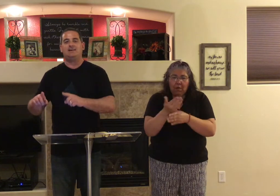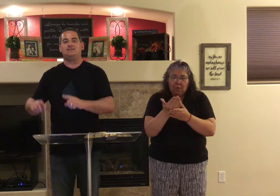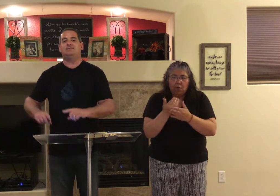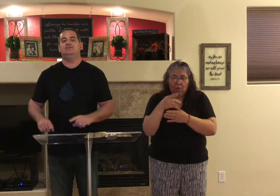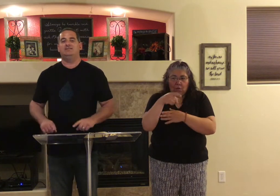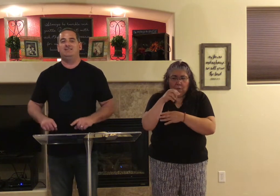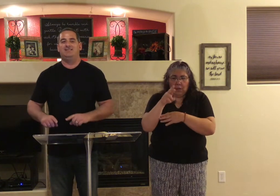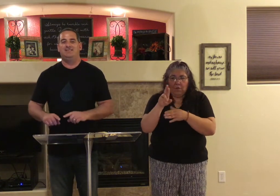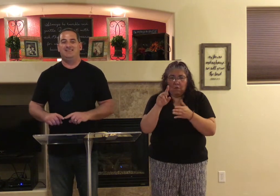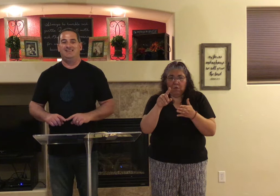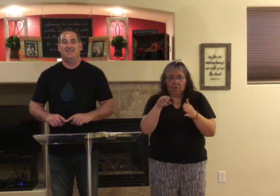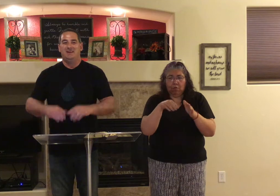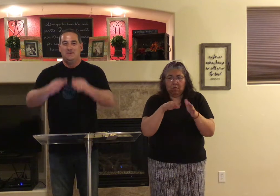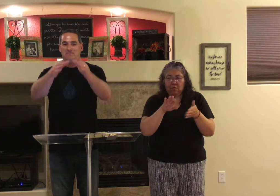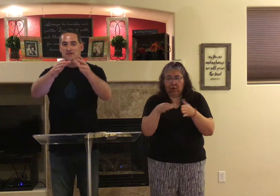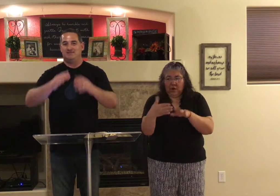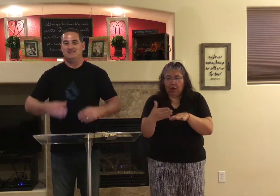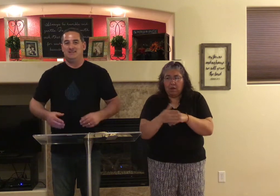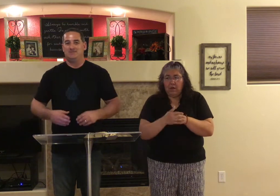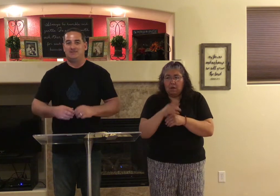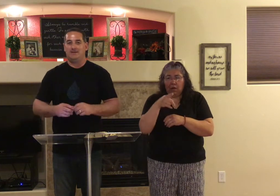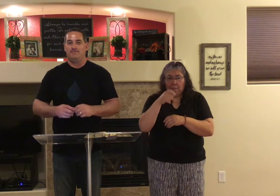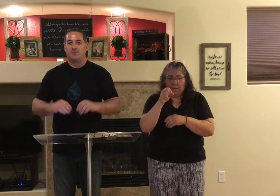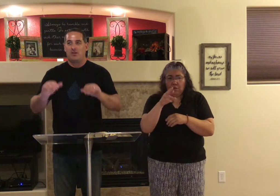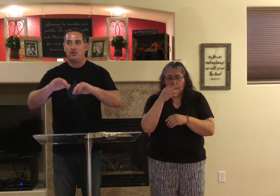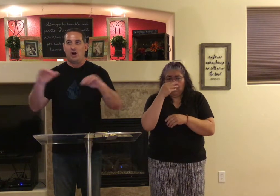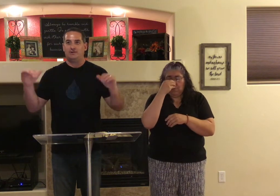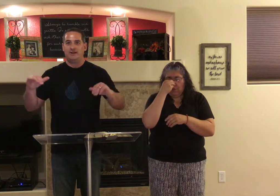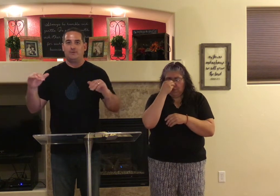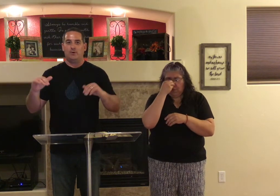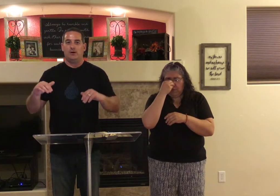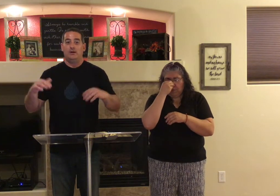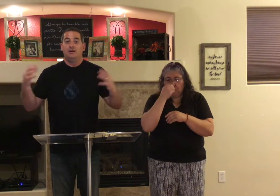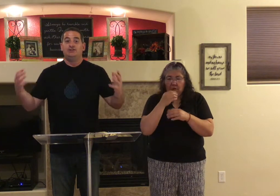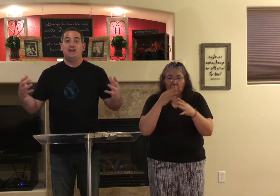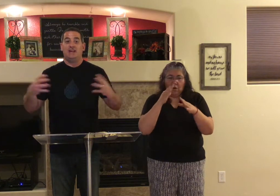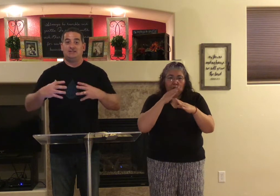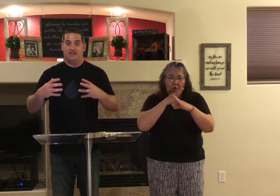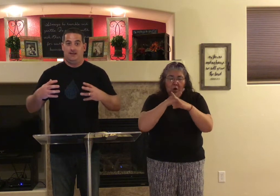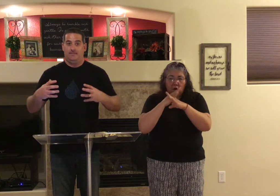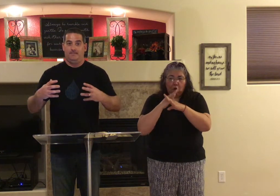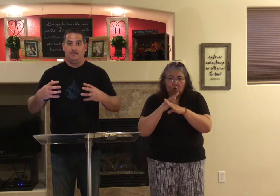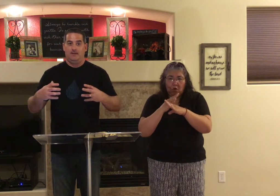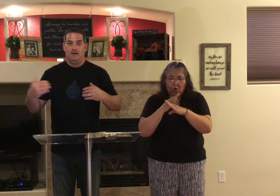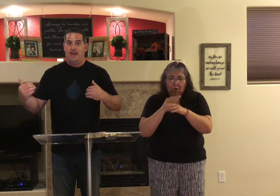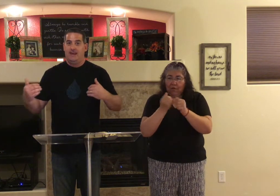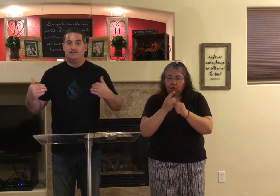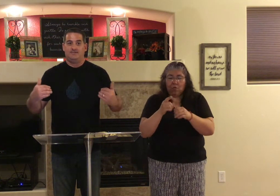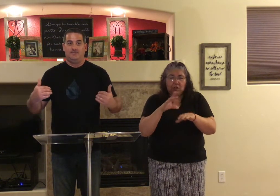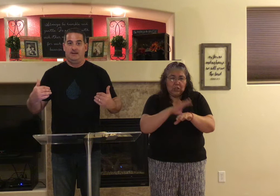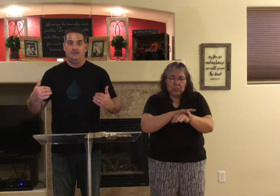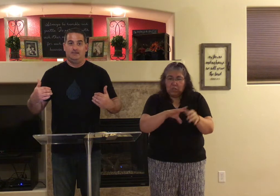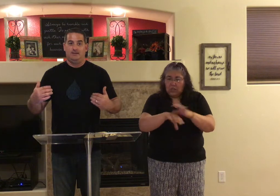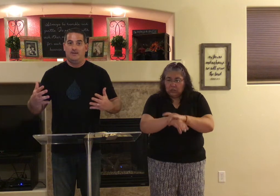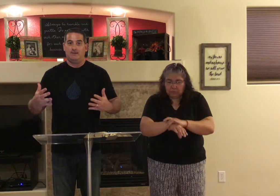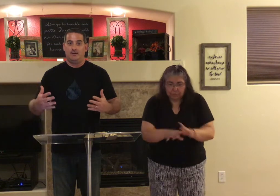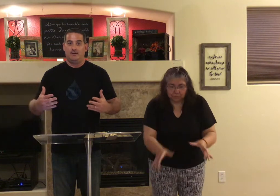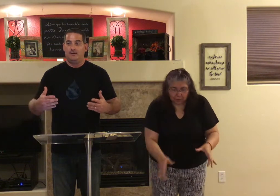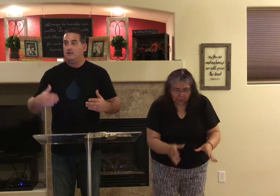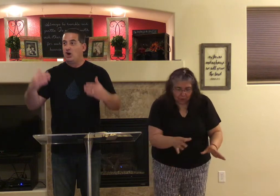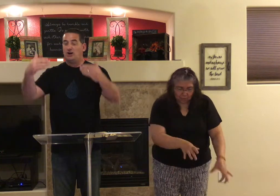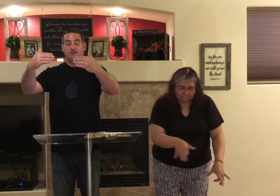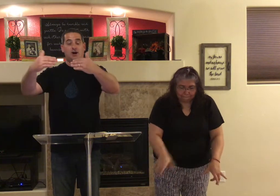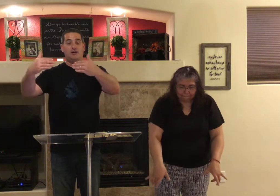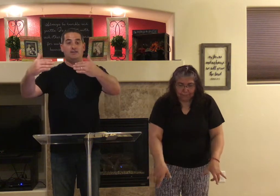Peter's execution. Peter's in deep sleep. Guards everywhere, chained to him, hands, feet,